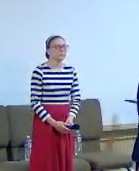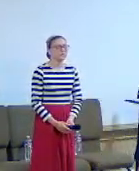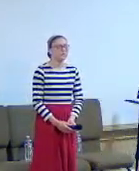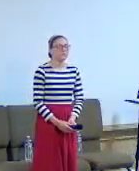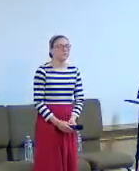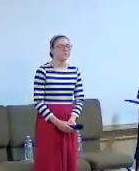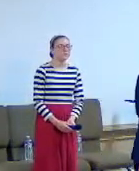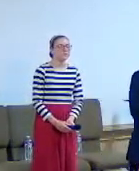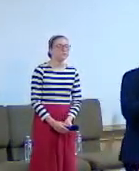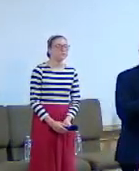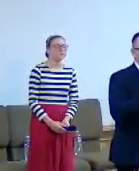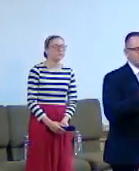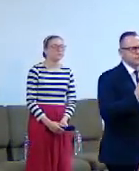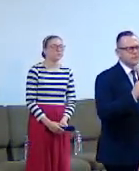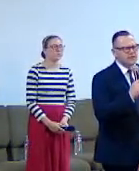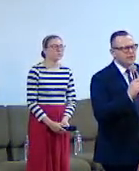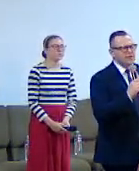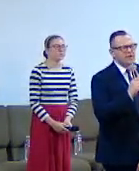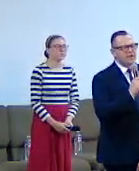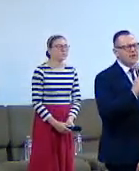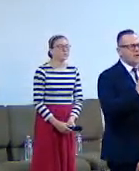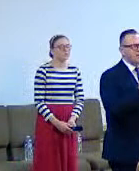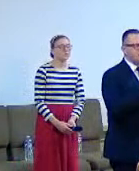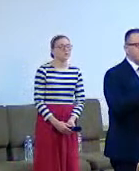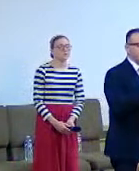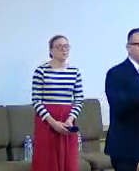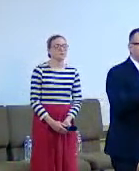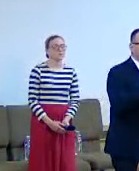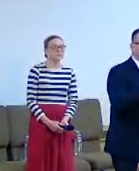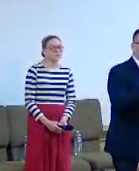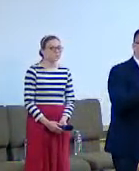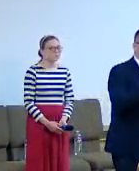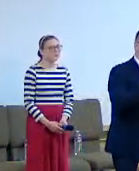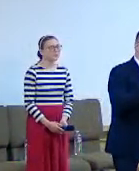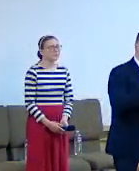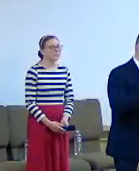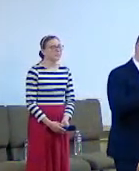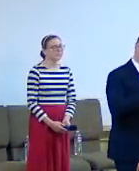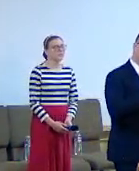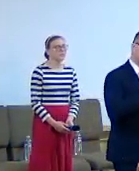They say these chains will never break.